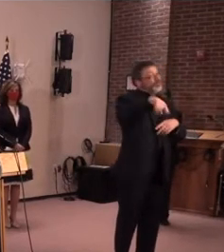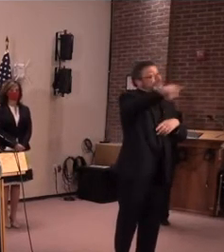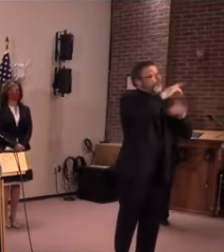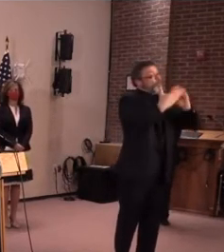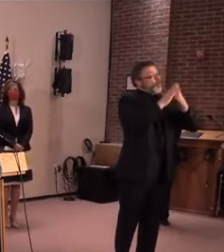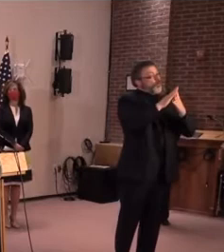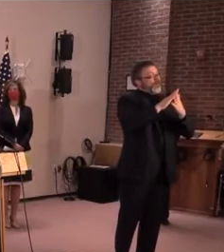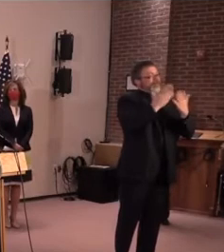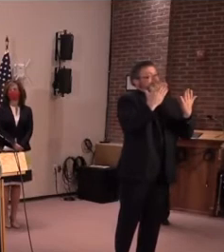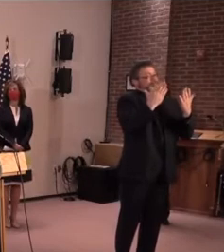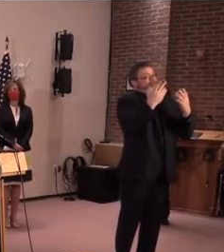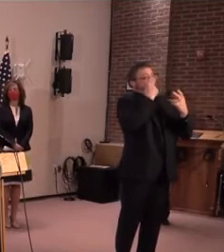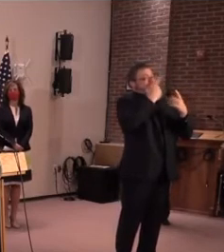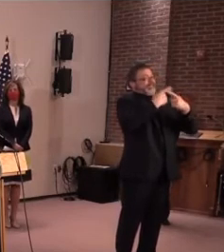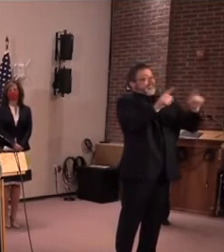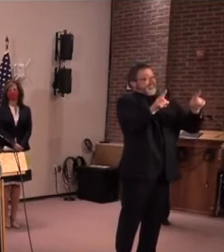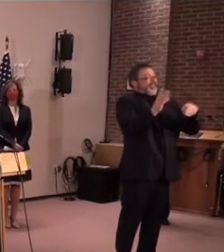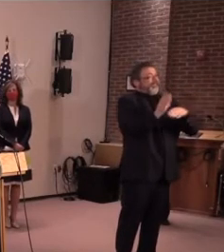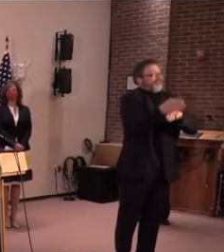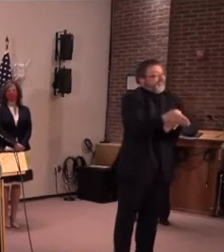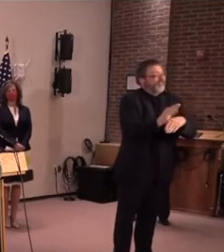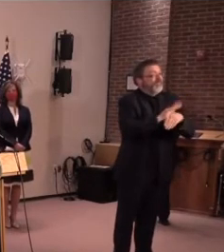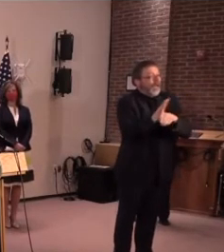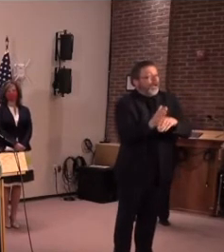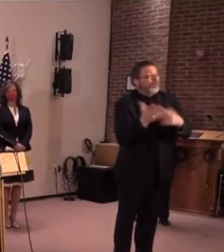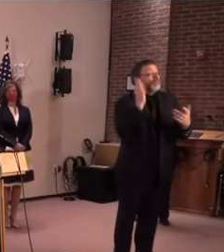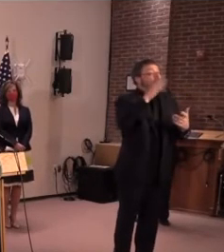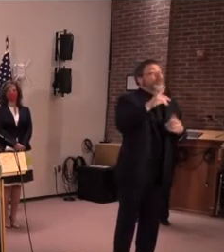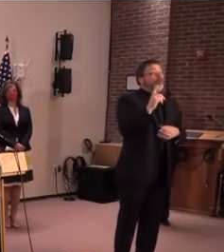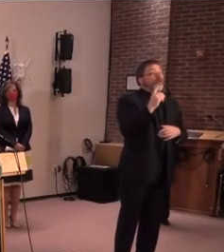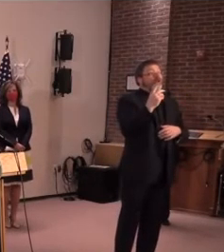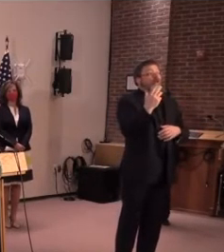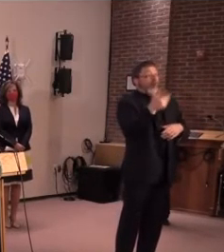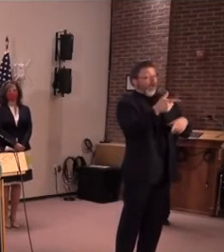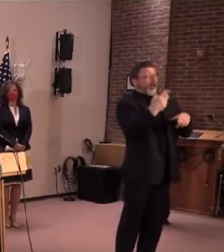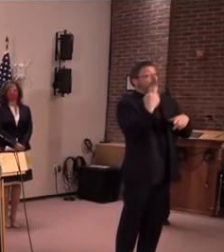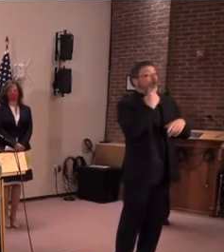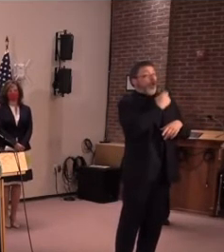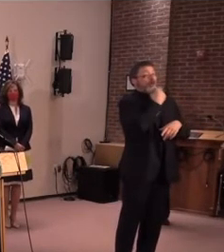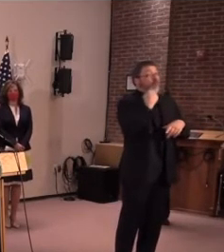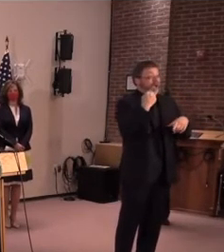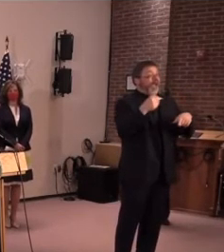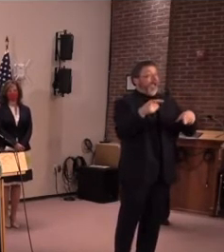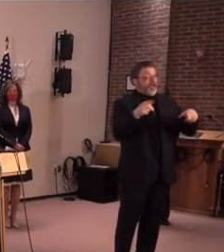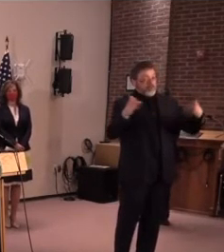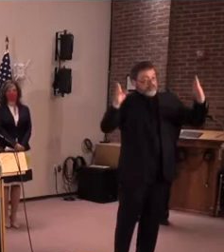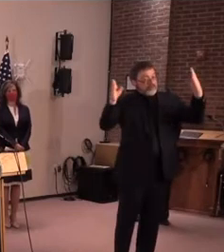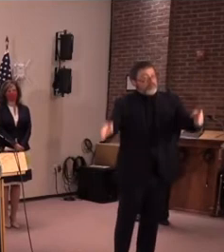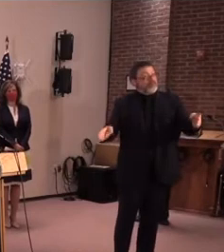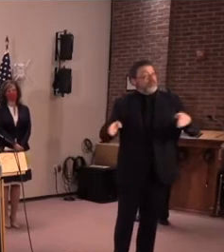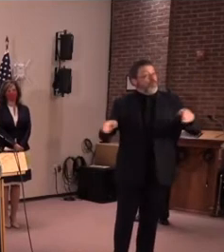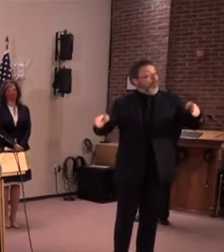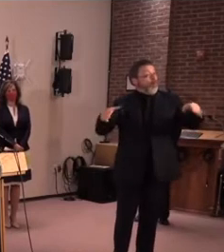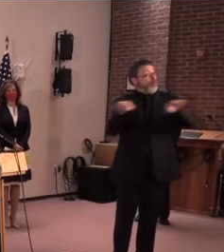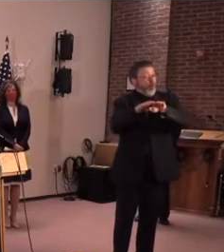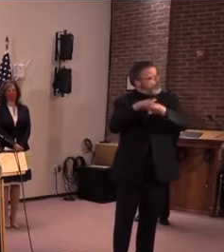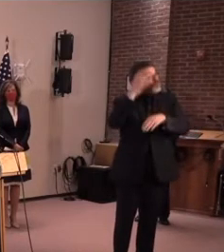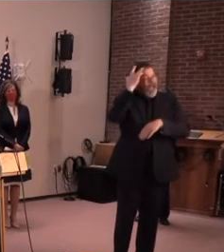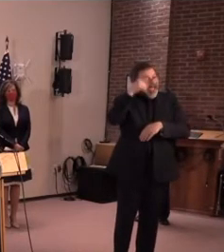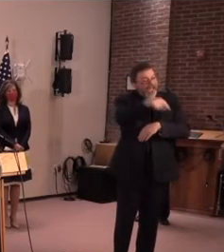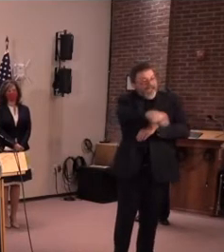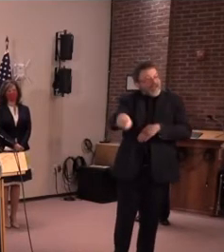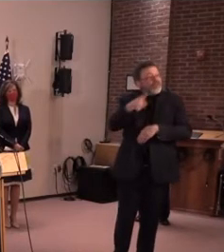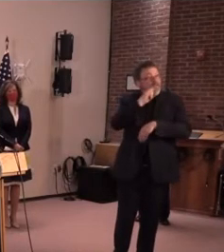can expand outdoor seating and perhaps better utilization and repurposing of vacant lots so that we could have more